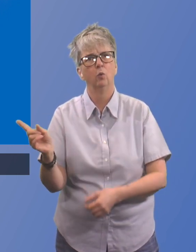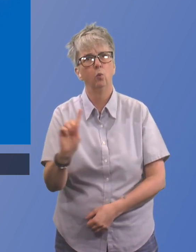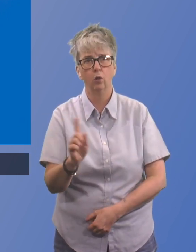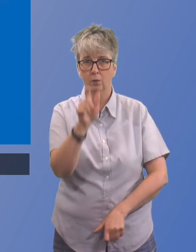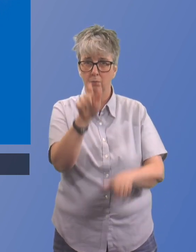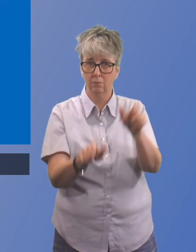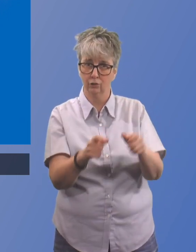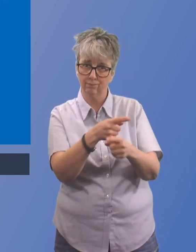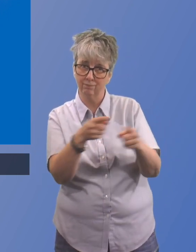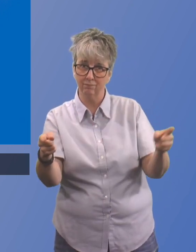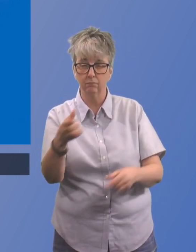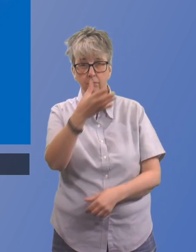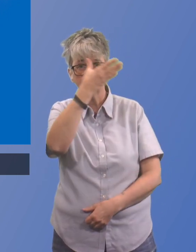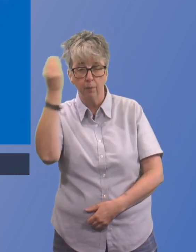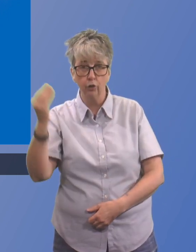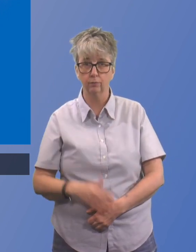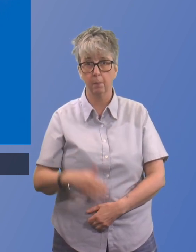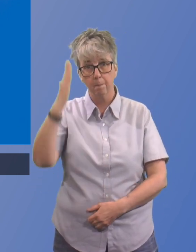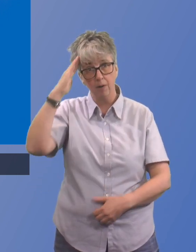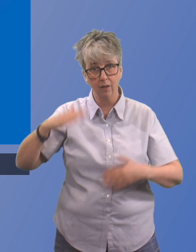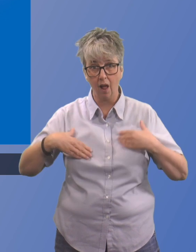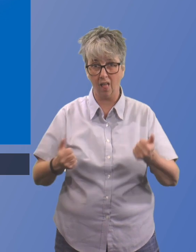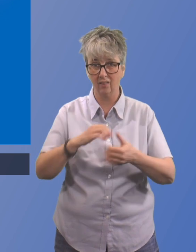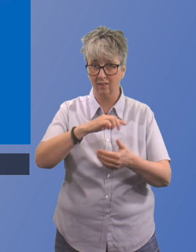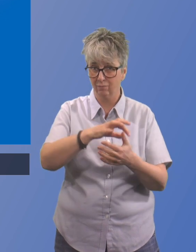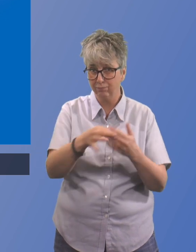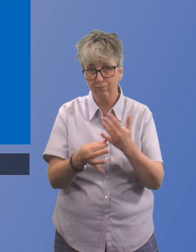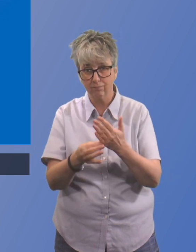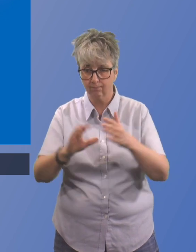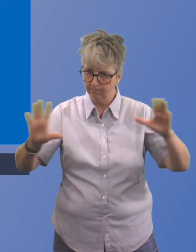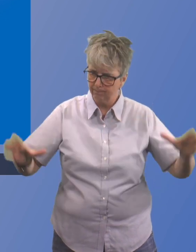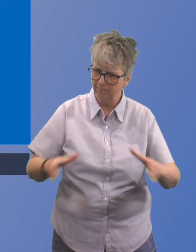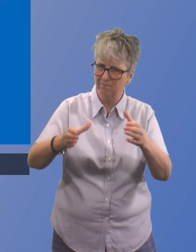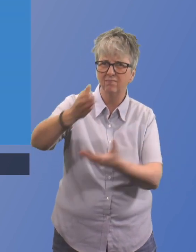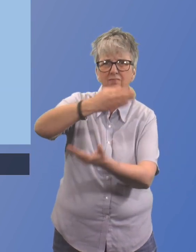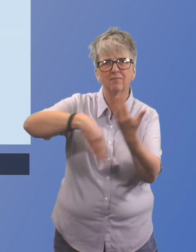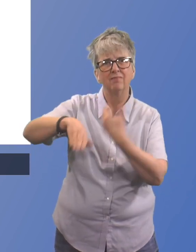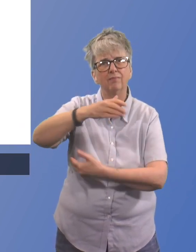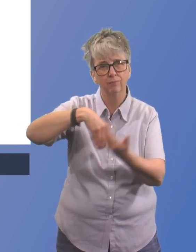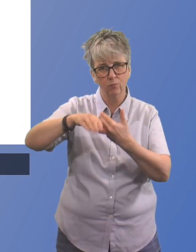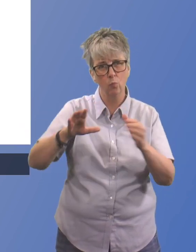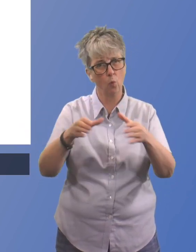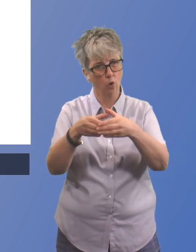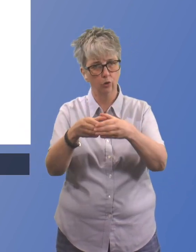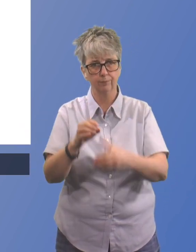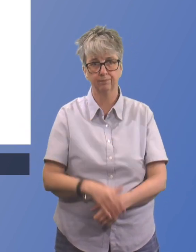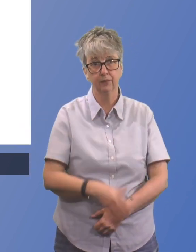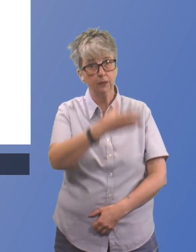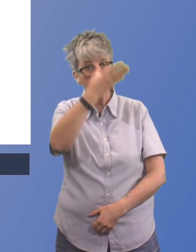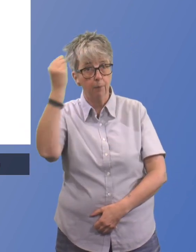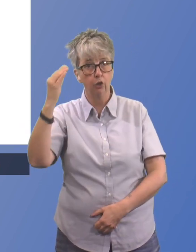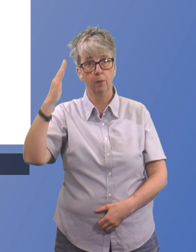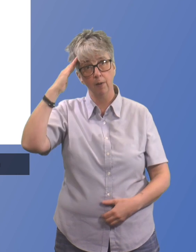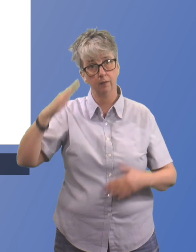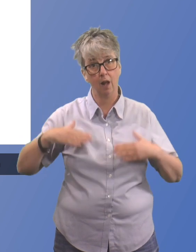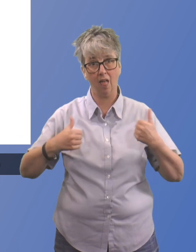space. This means they do not get the best care we could give. We know separate wards would be better.